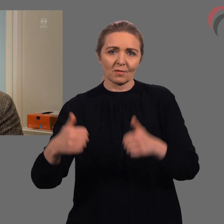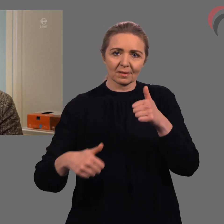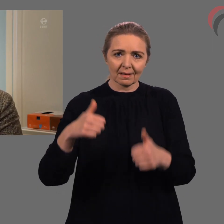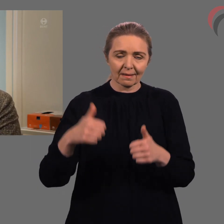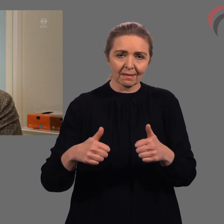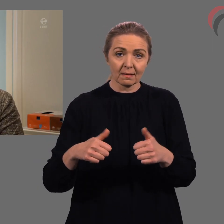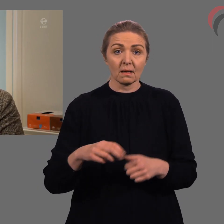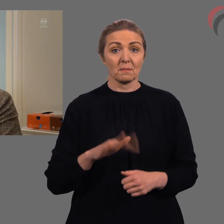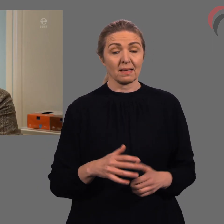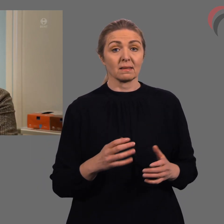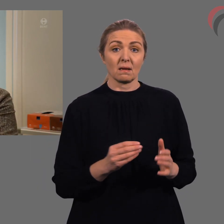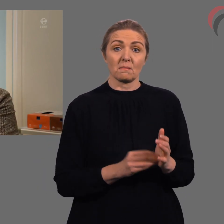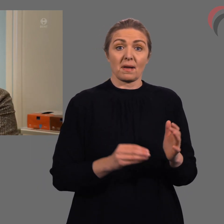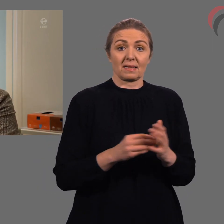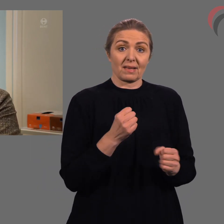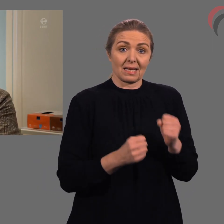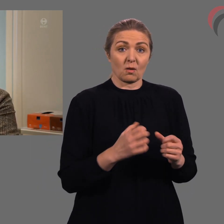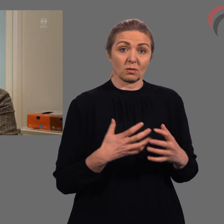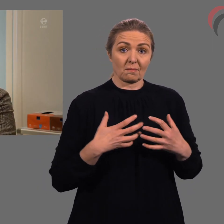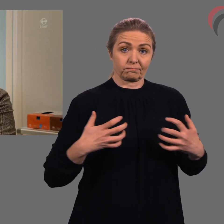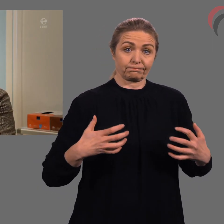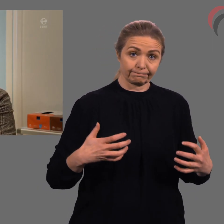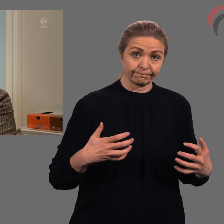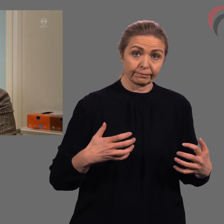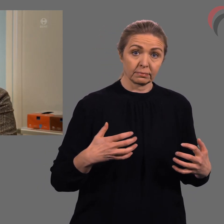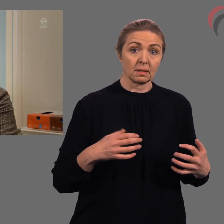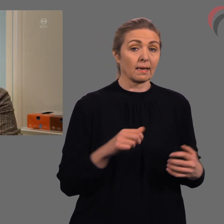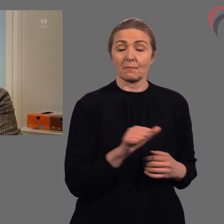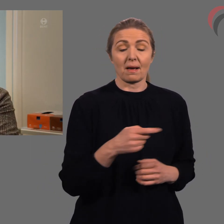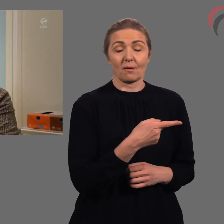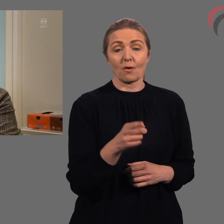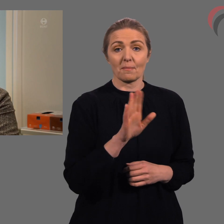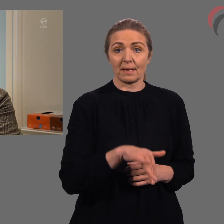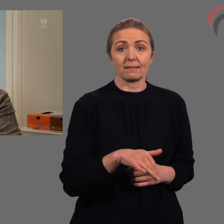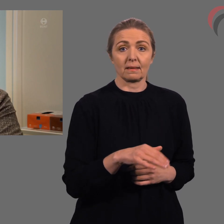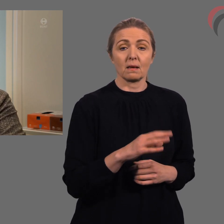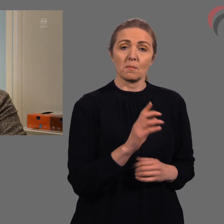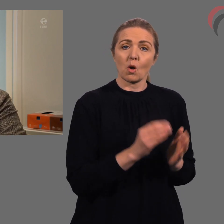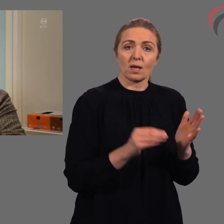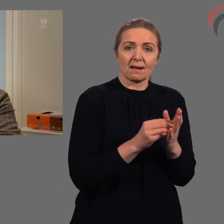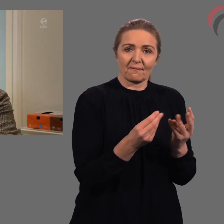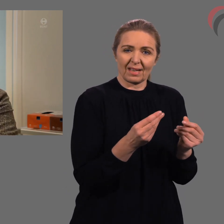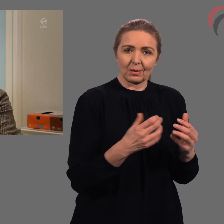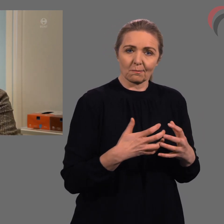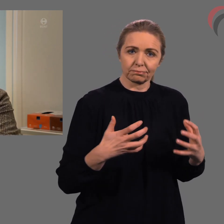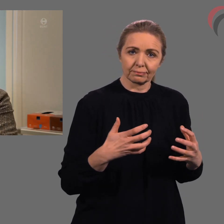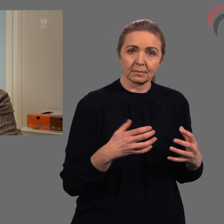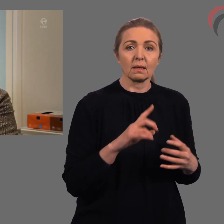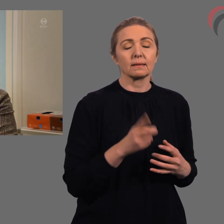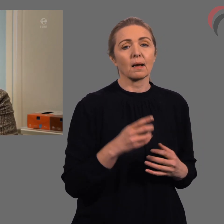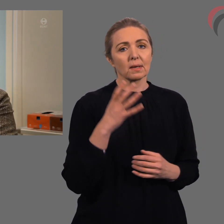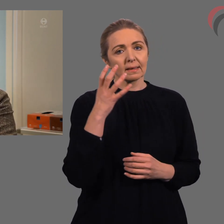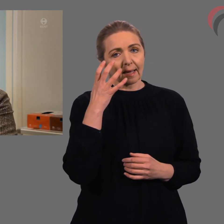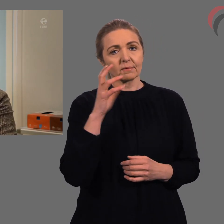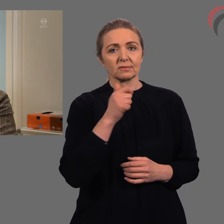bidirectional. So increasing in body weight, and this isn't just people who are carrying excess fat. Sleep